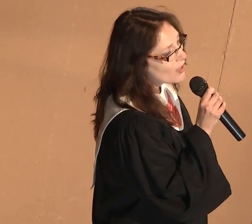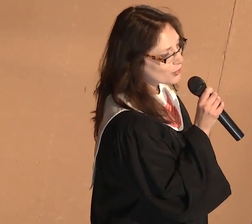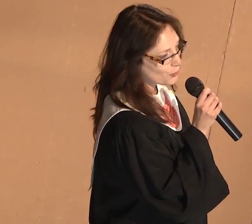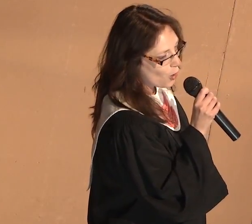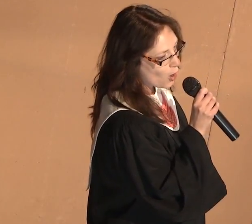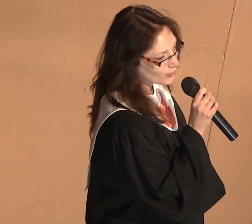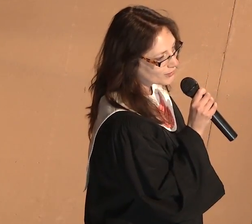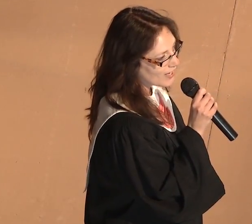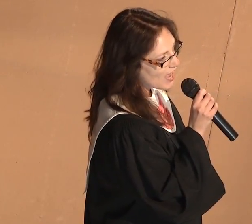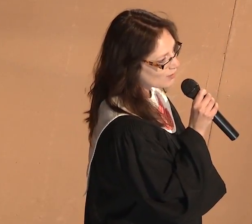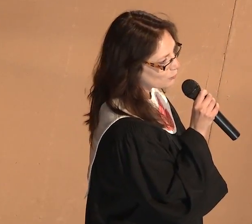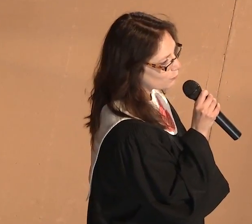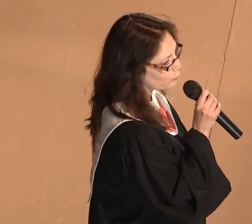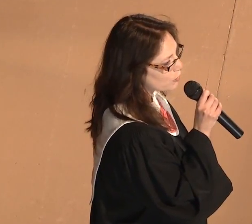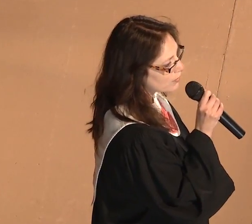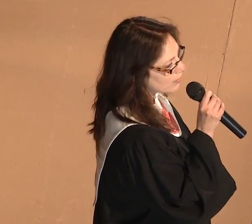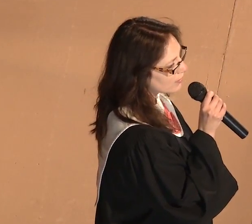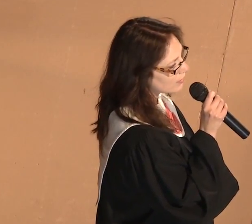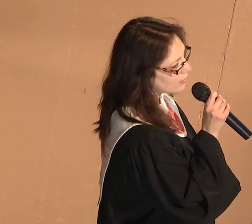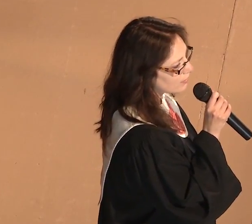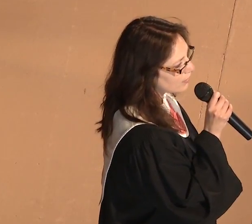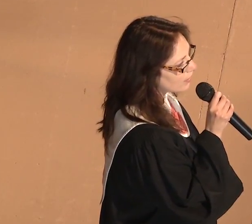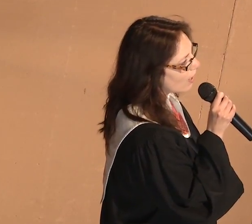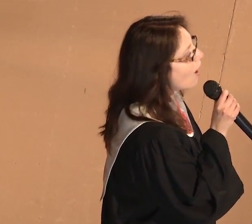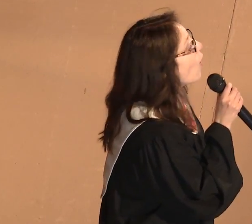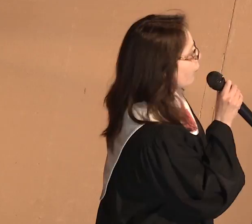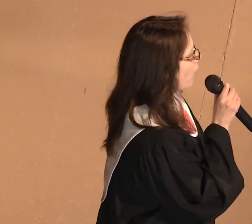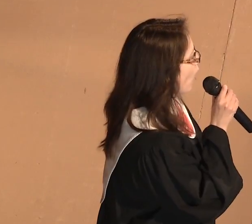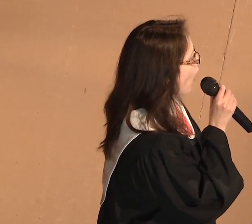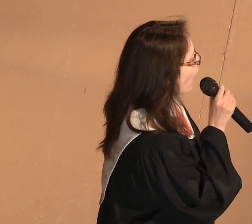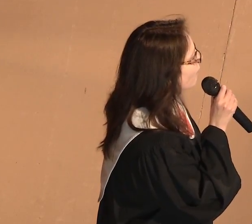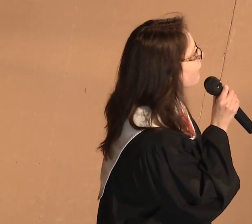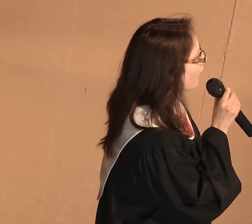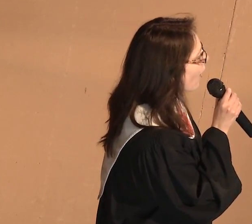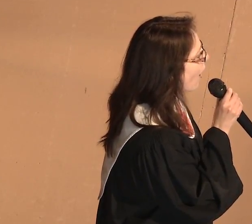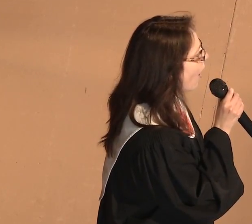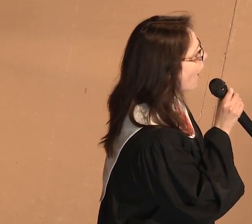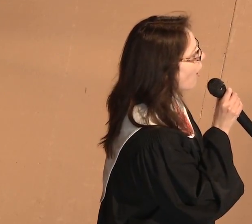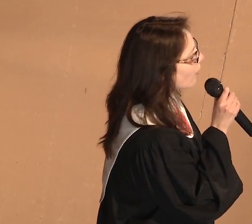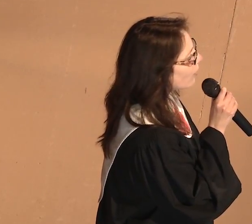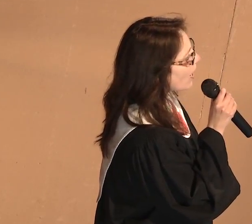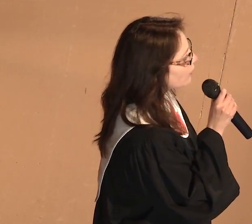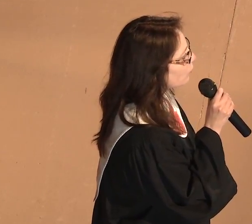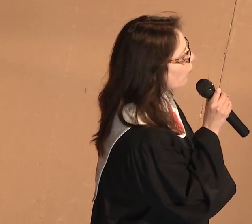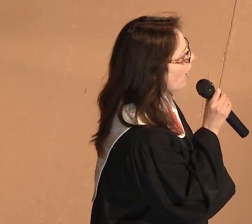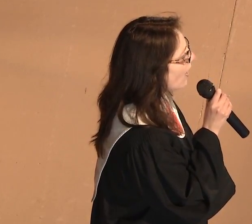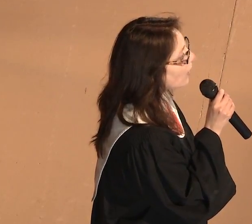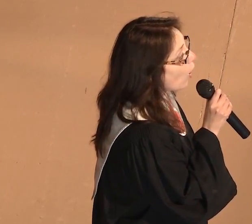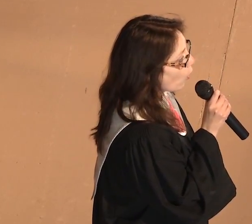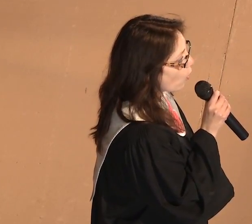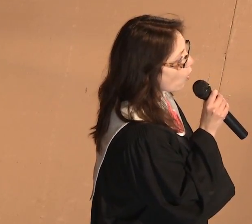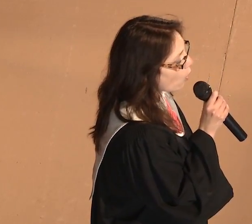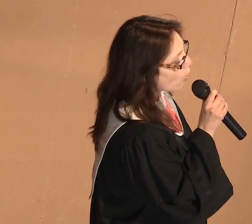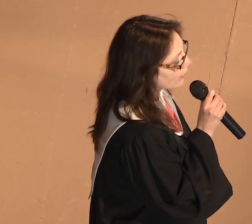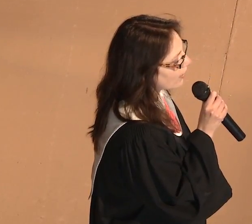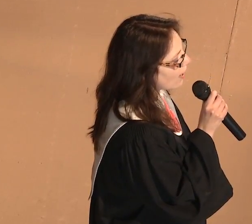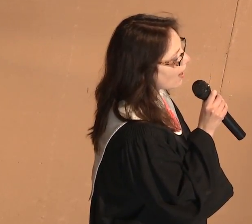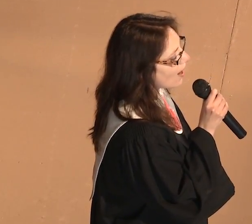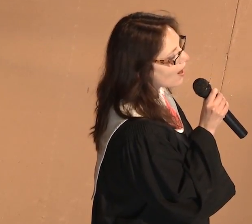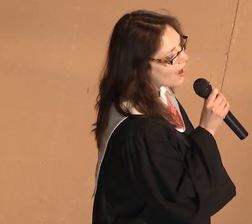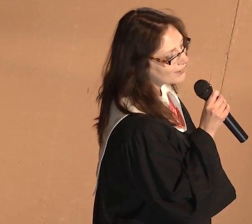north, strong and free. From far and wide,